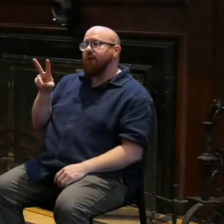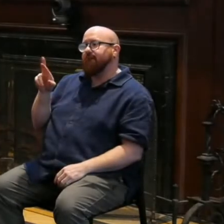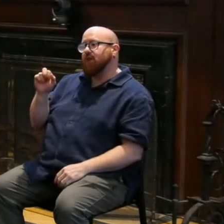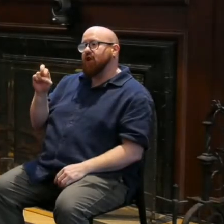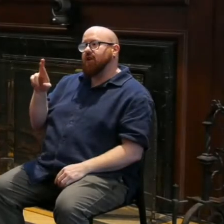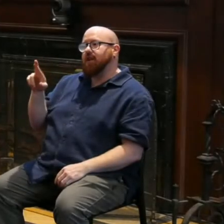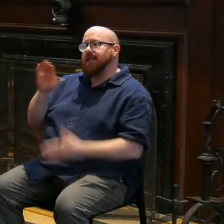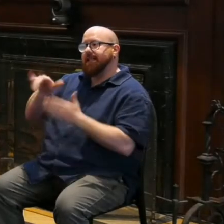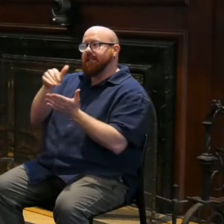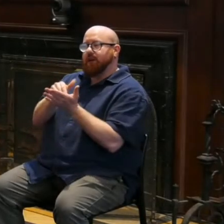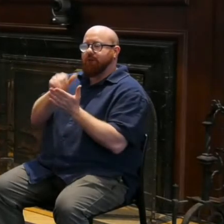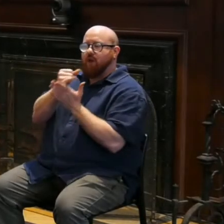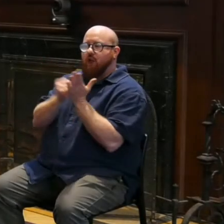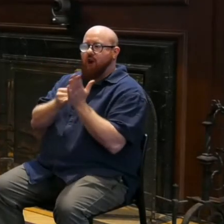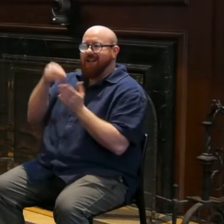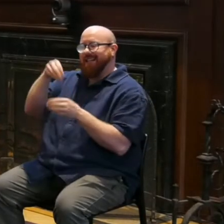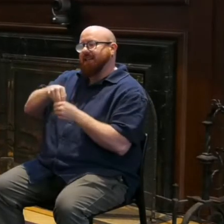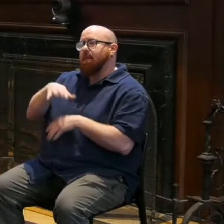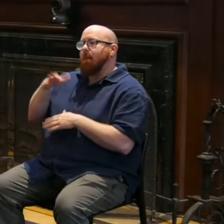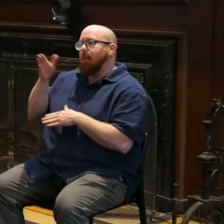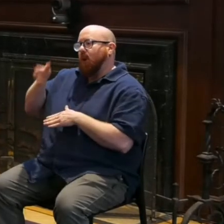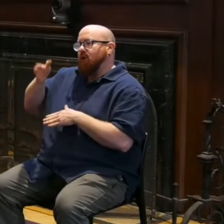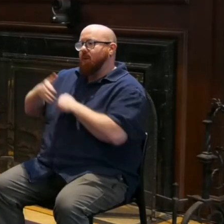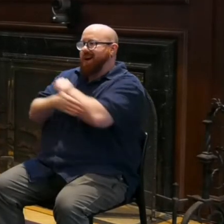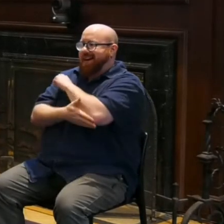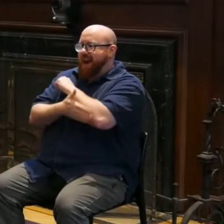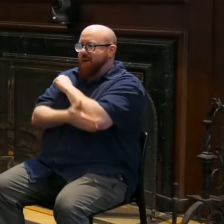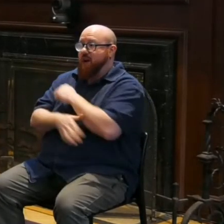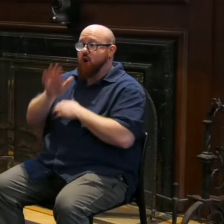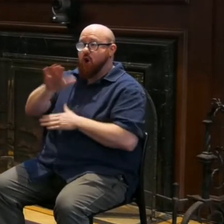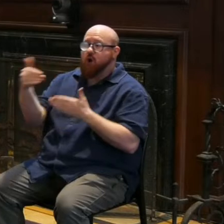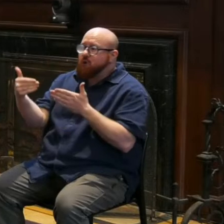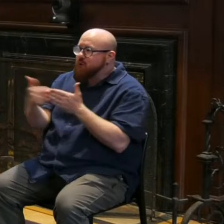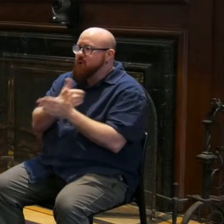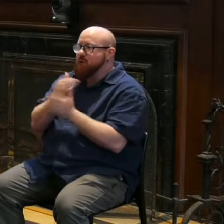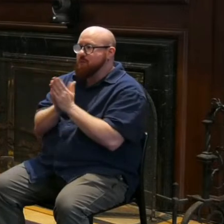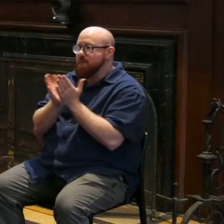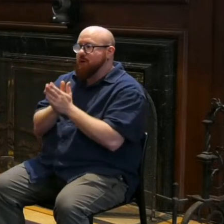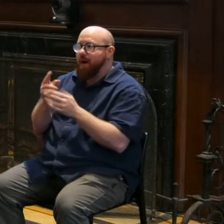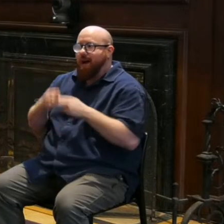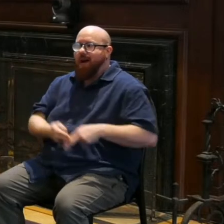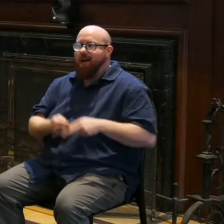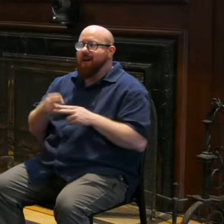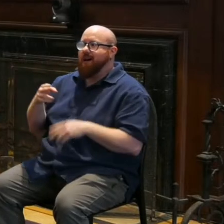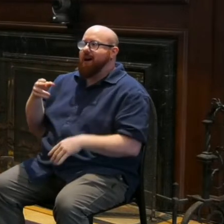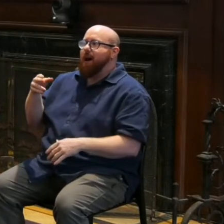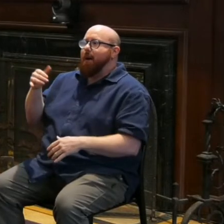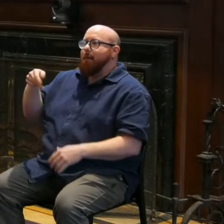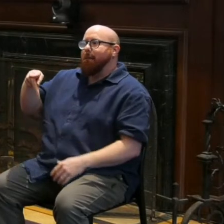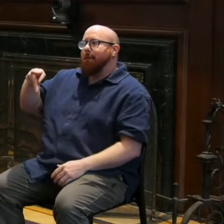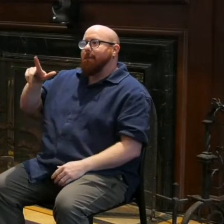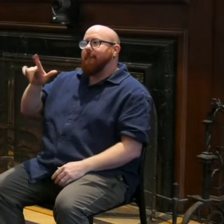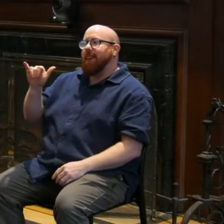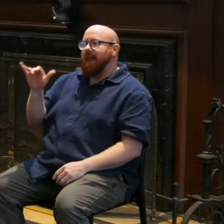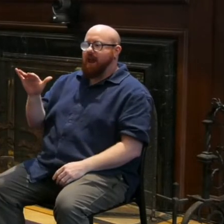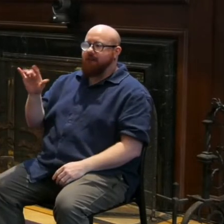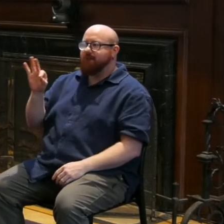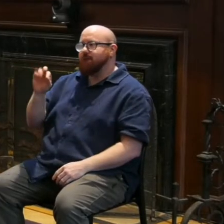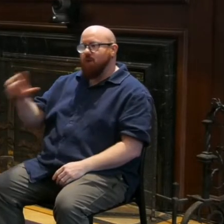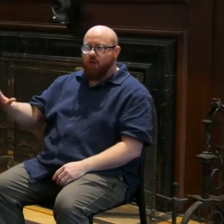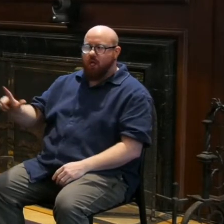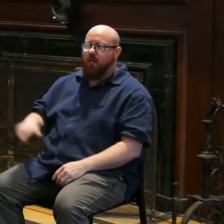County. And Shirley's new book is playful, colorful, and full of the music of history's beating